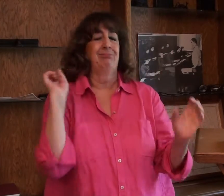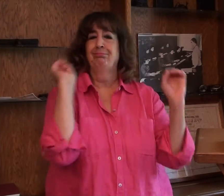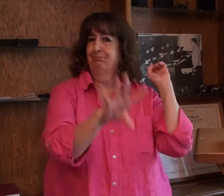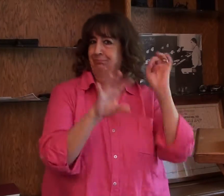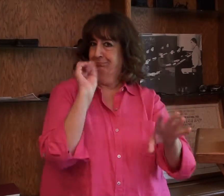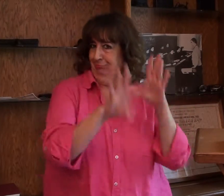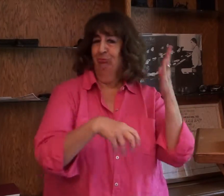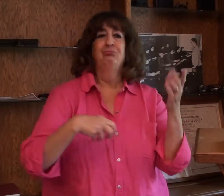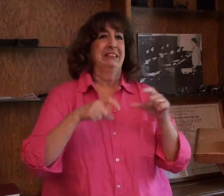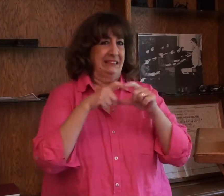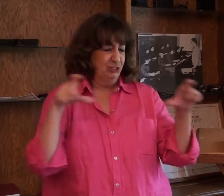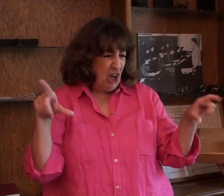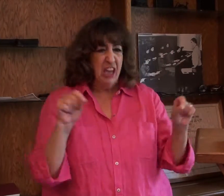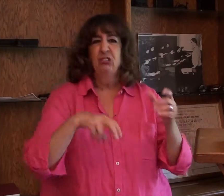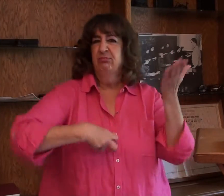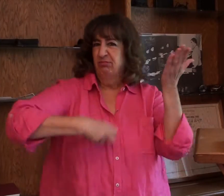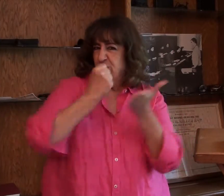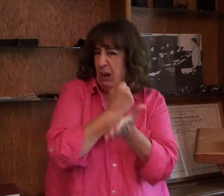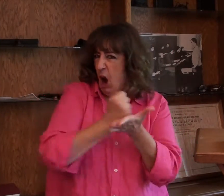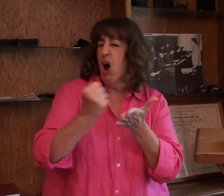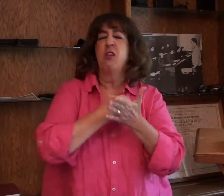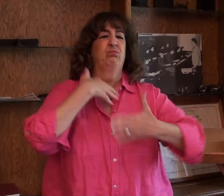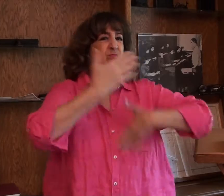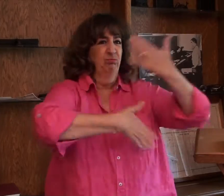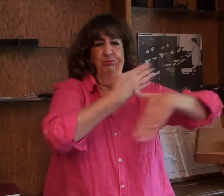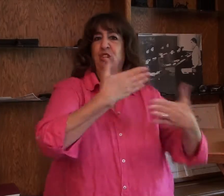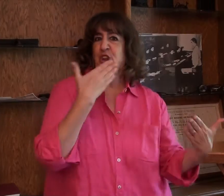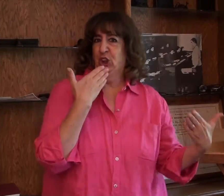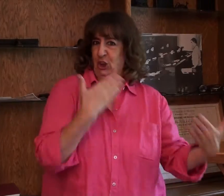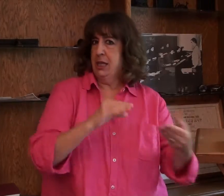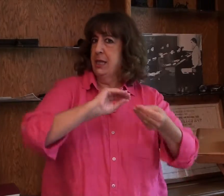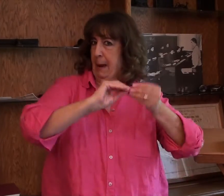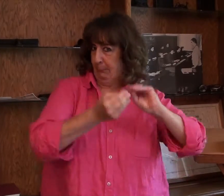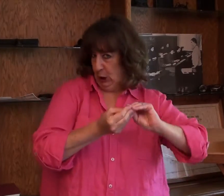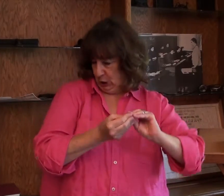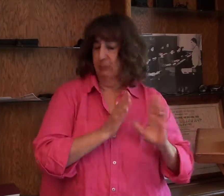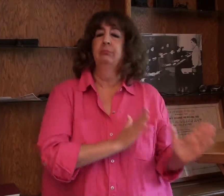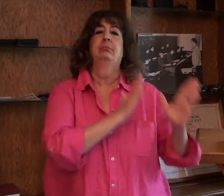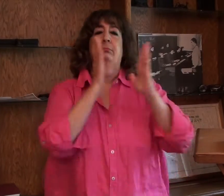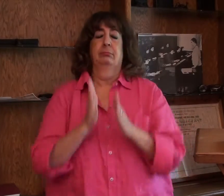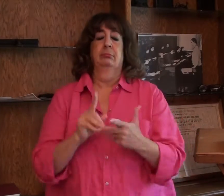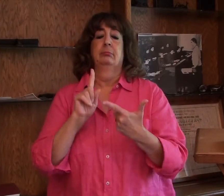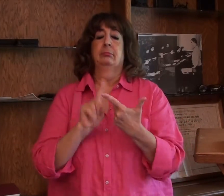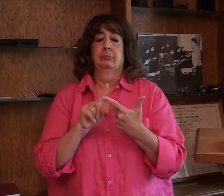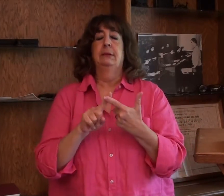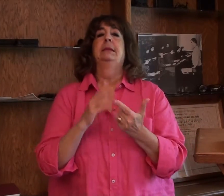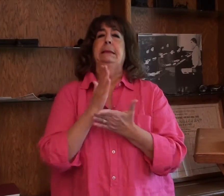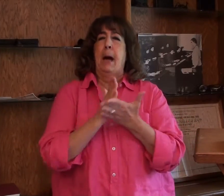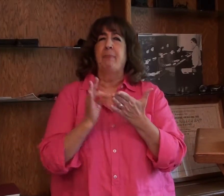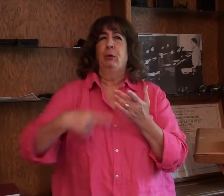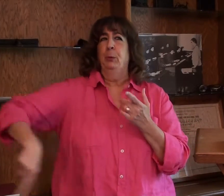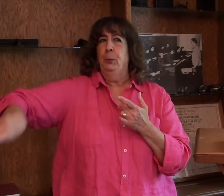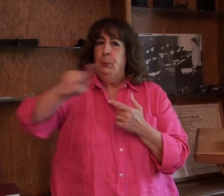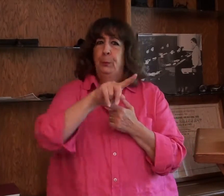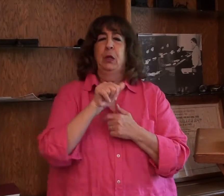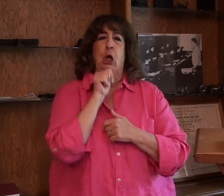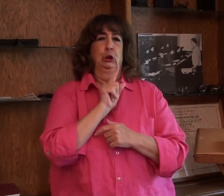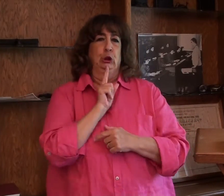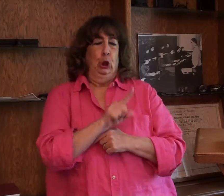Well, item number 1, the good news is a good number of people have already bought their combo tickets. Some